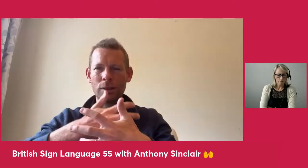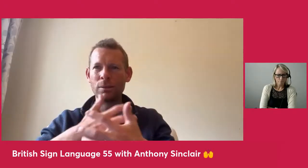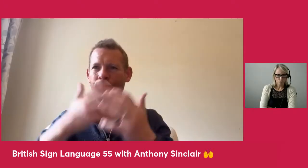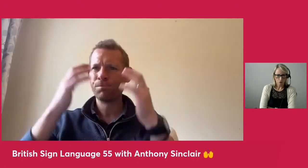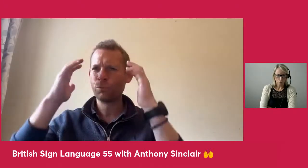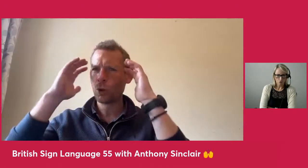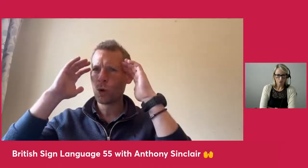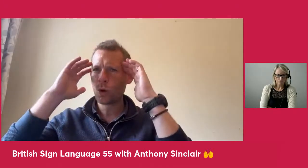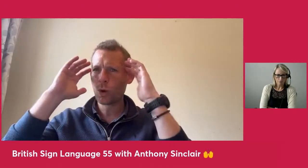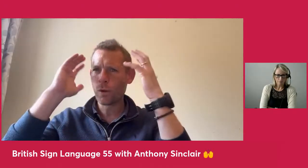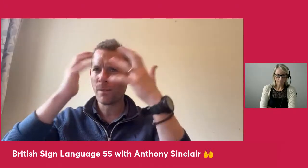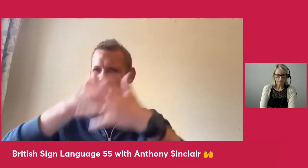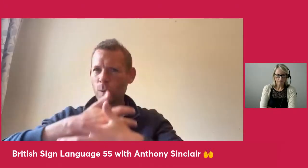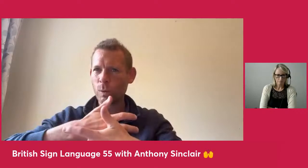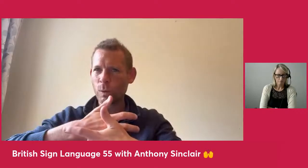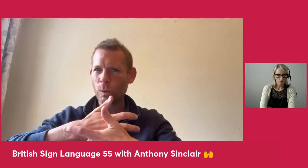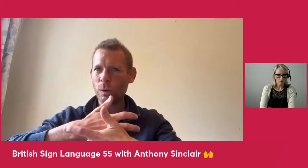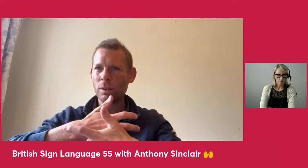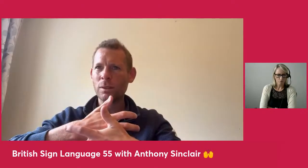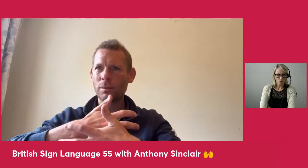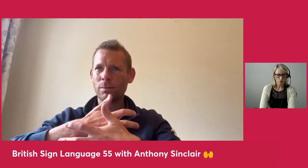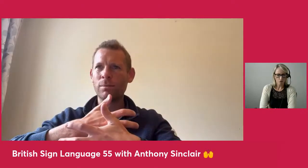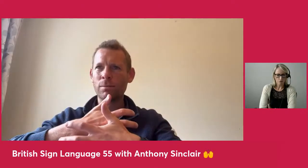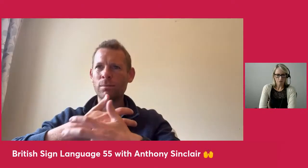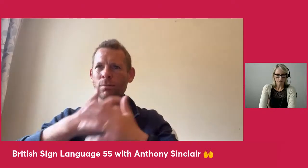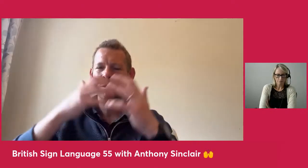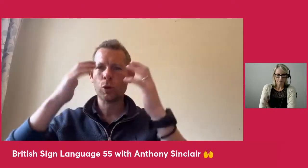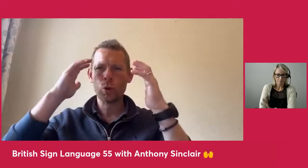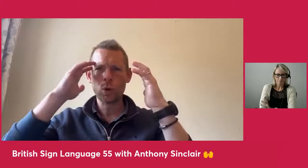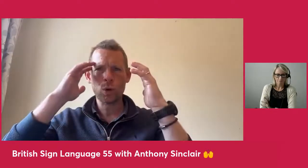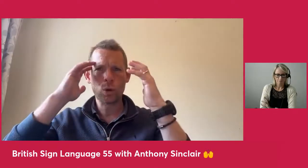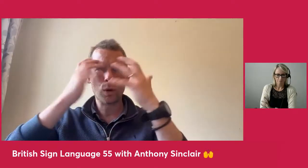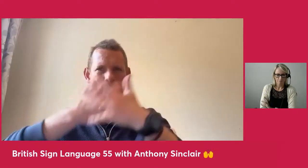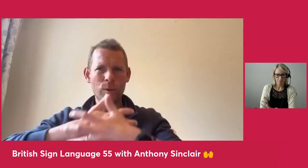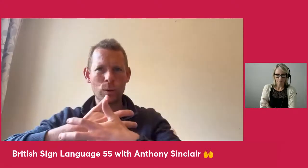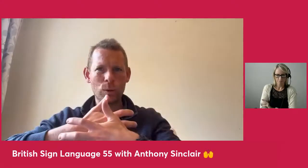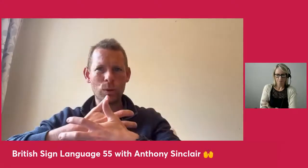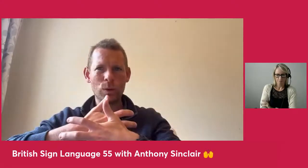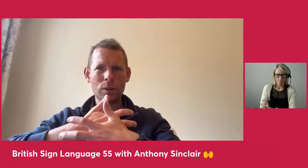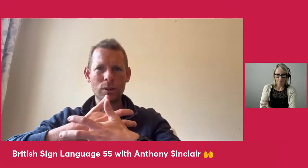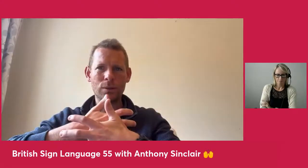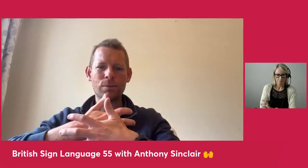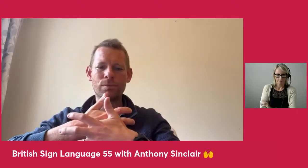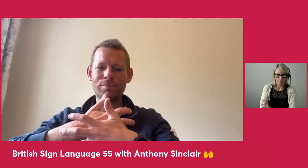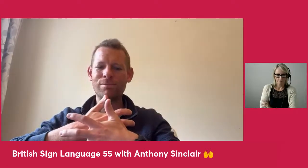and confused, confused.